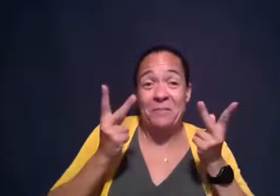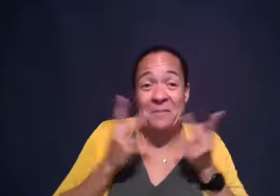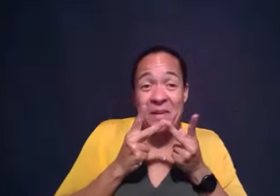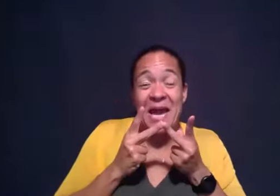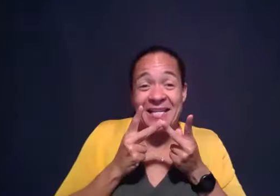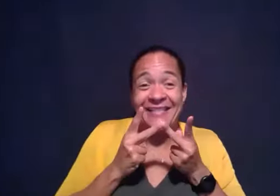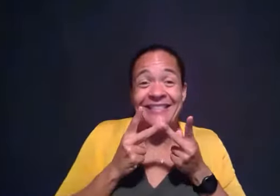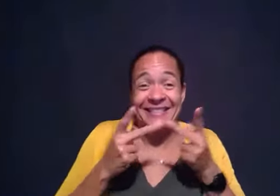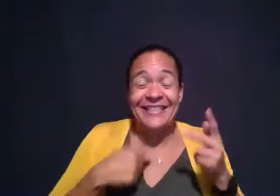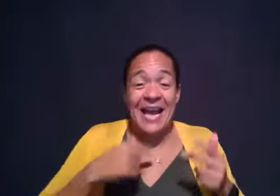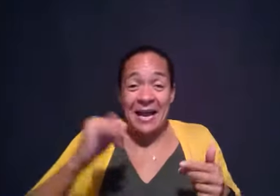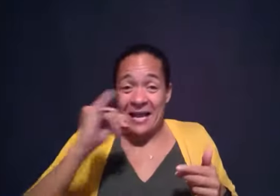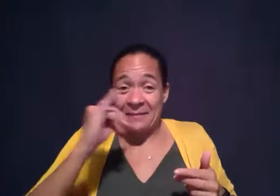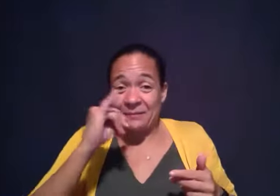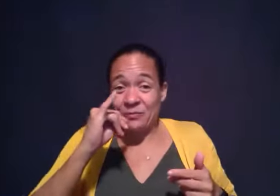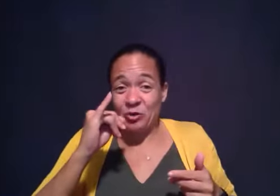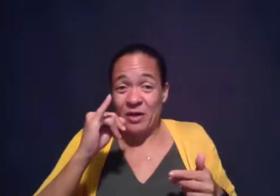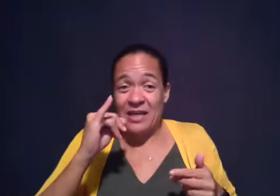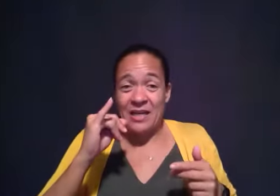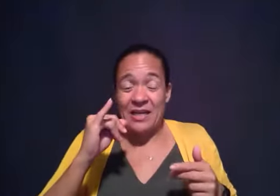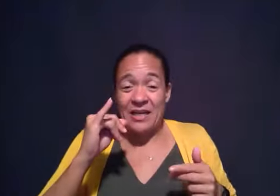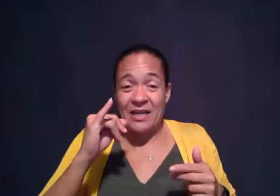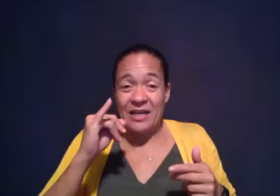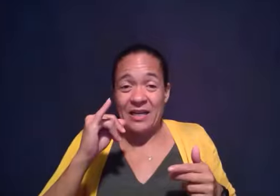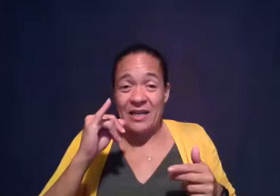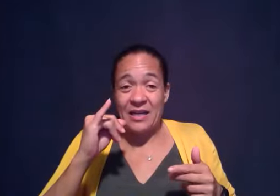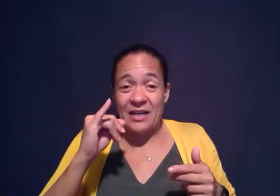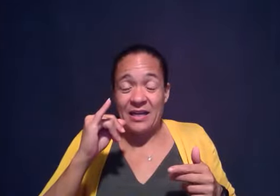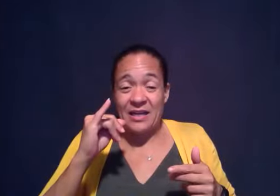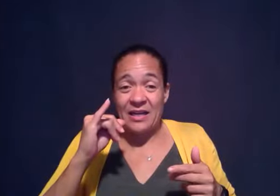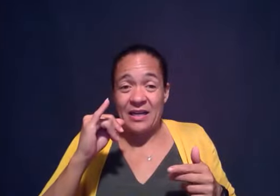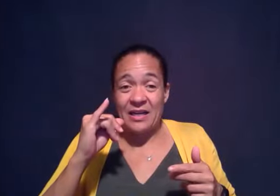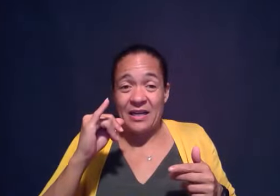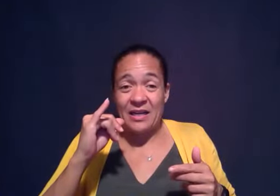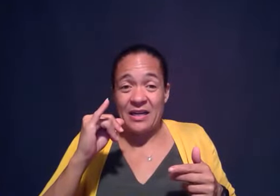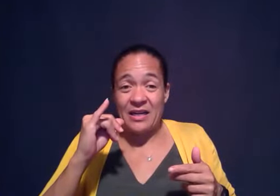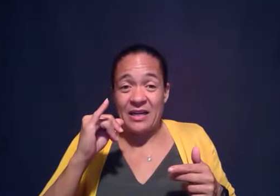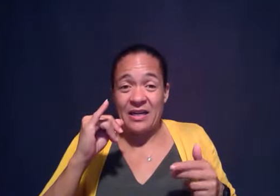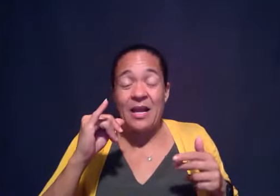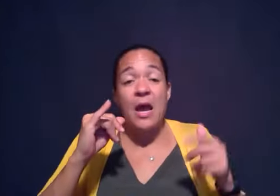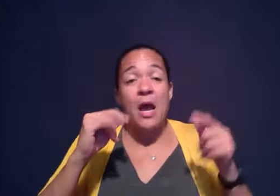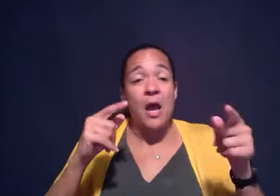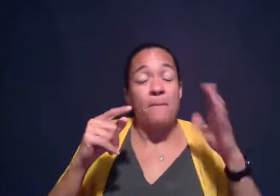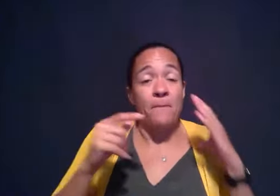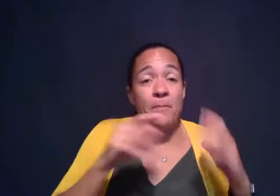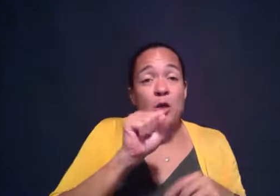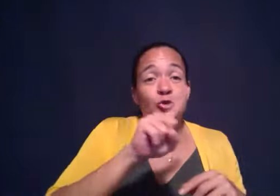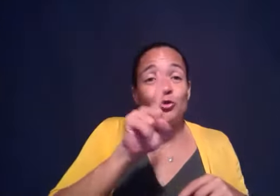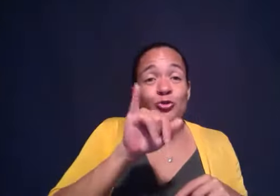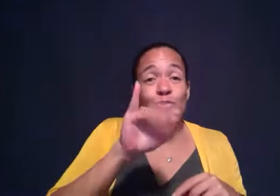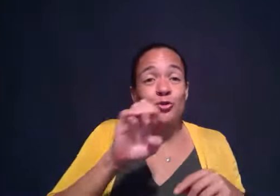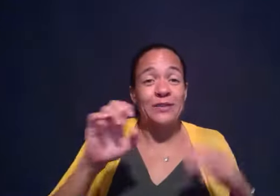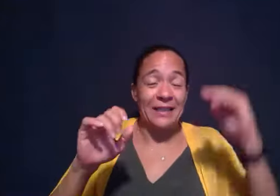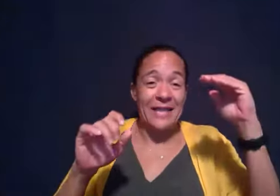up here and I'm down here. At the end of one bottle of wine, we are neck and neck. And she dropped out of drinking, and by